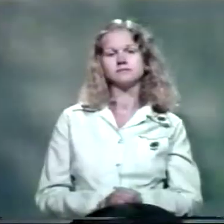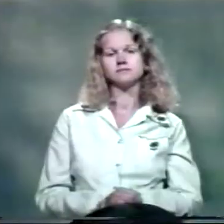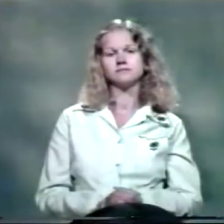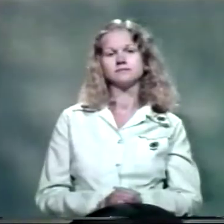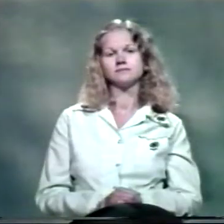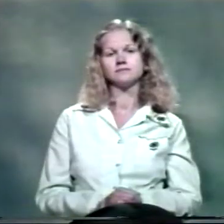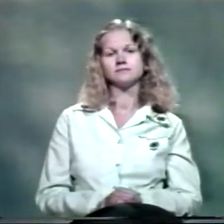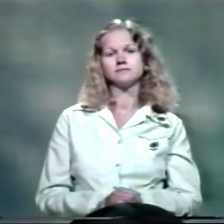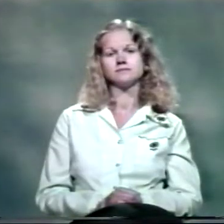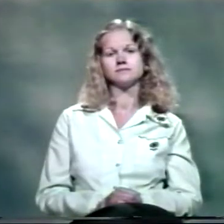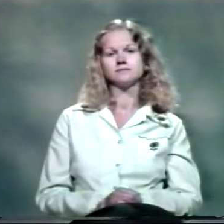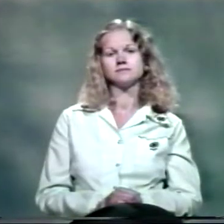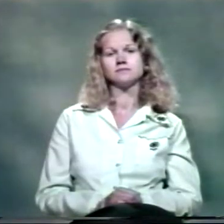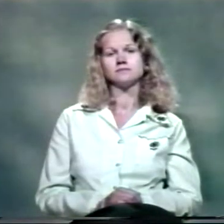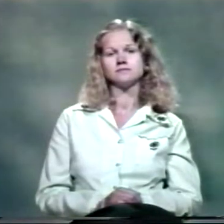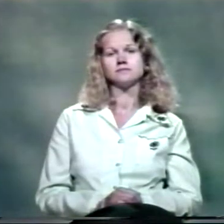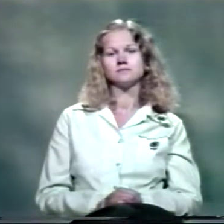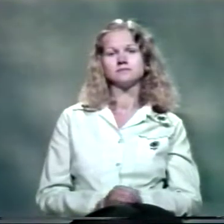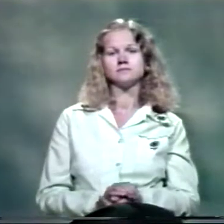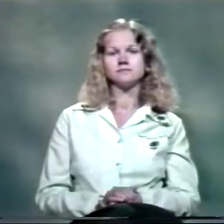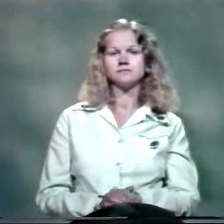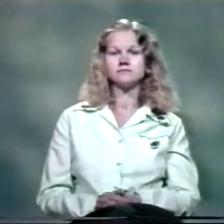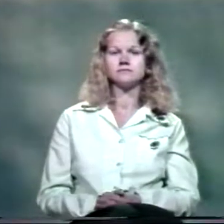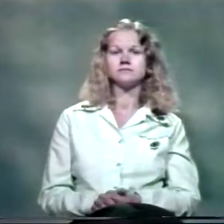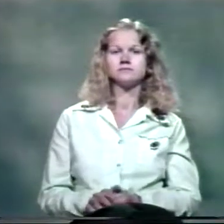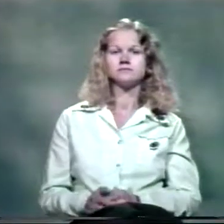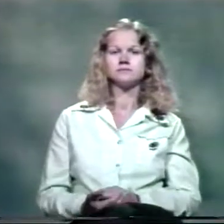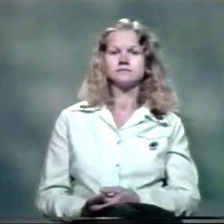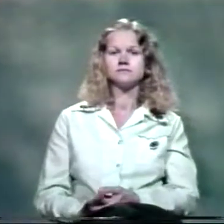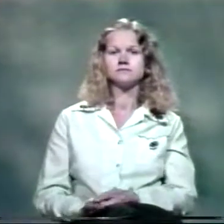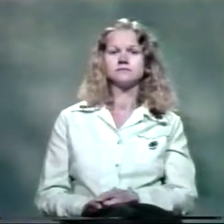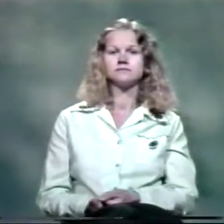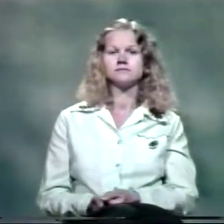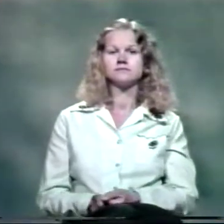A sign which means to keep listening or to keep getting information through your ears.